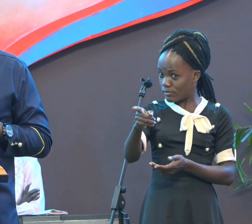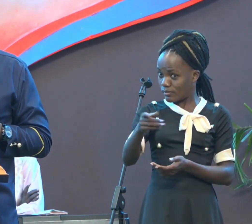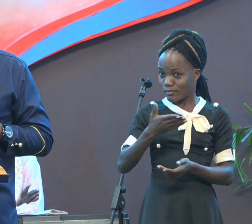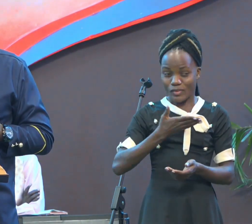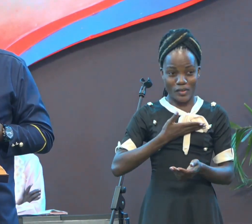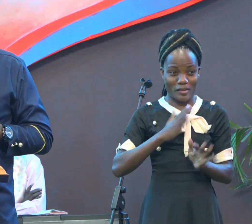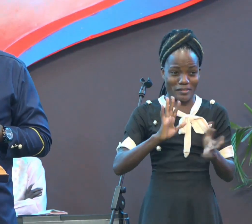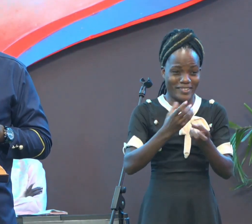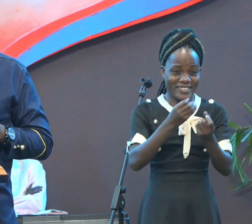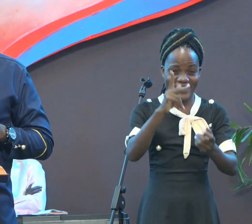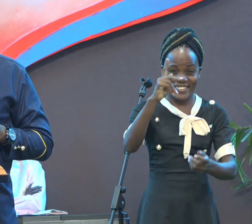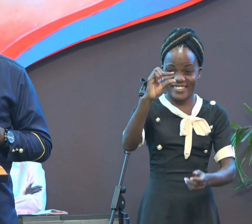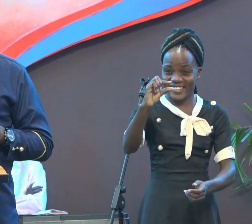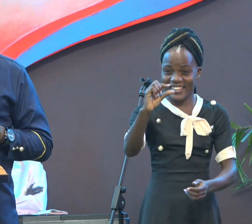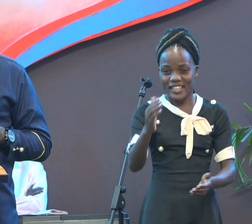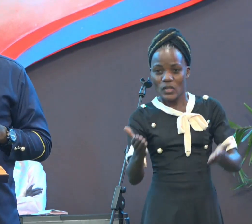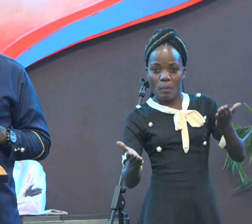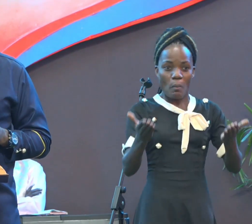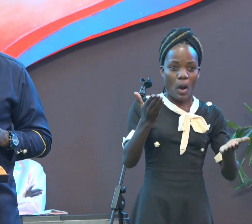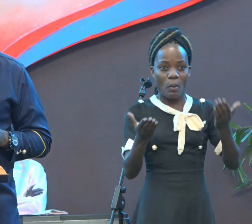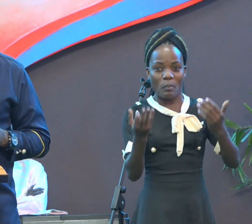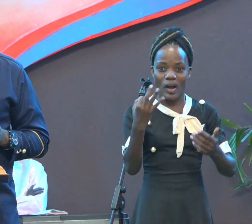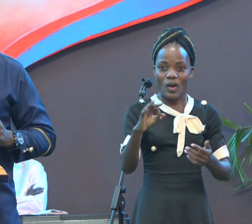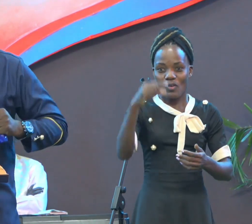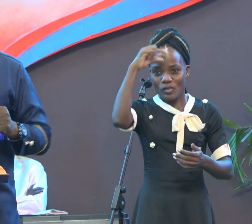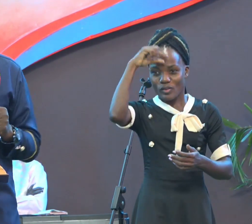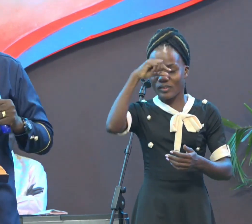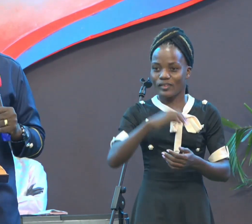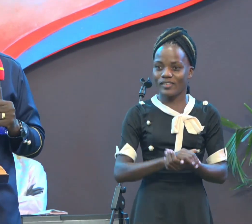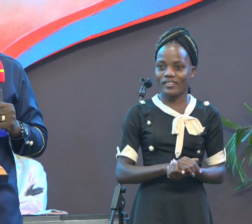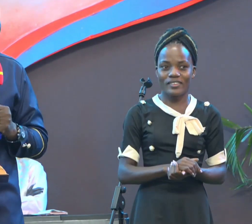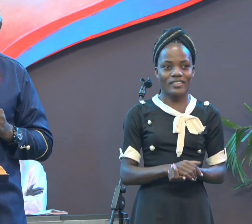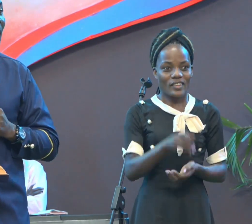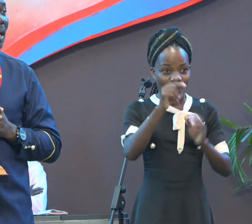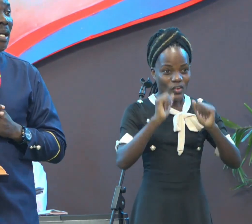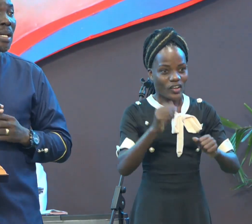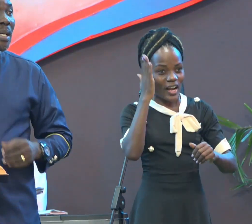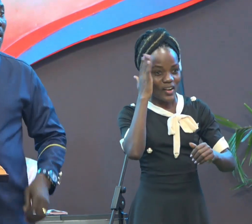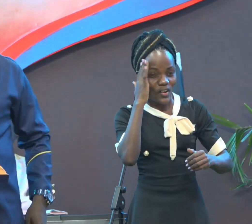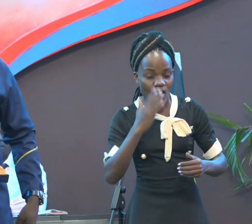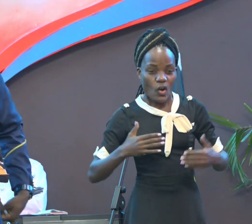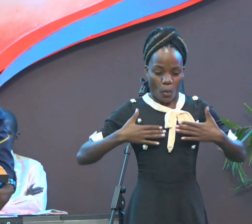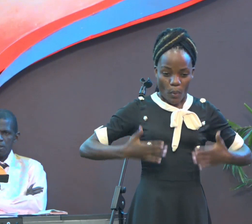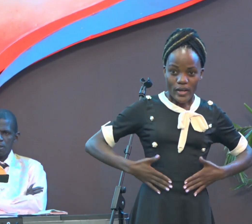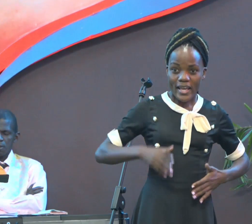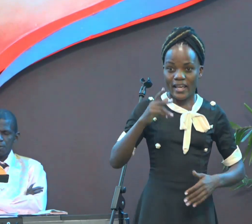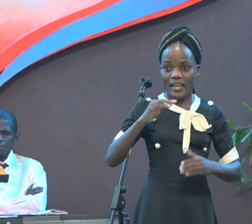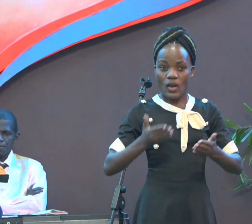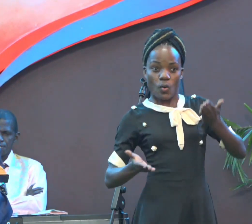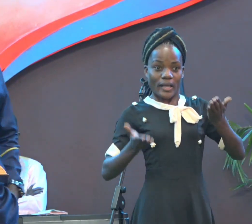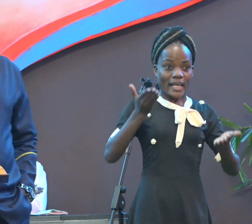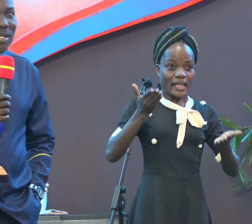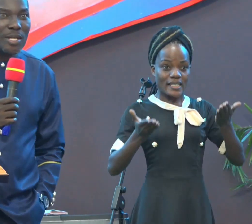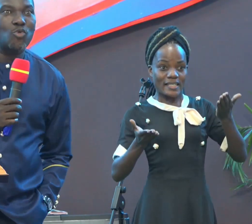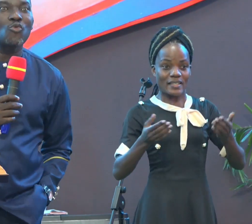mmeka ez'amagezi? How many kilograms of wisdom do you have? Ez'omubiri osobola ozimanya. You can know the physical kilograms. Ezange